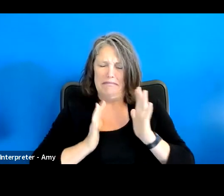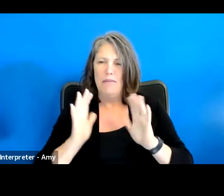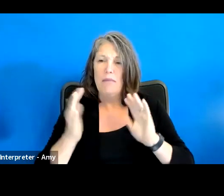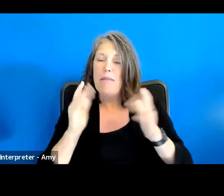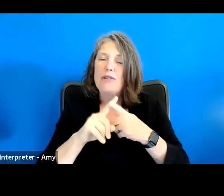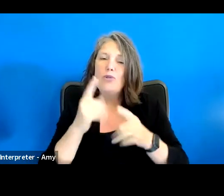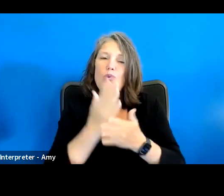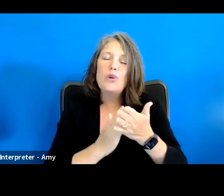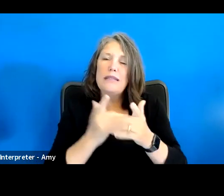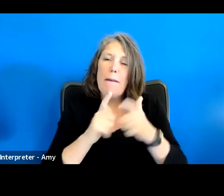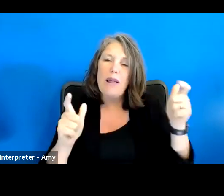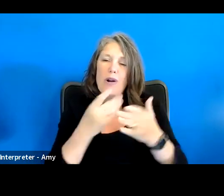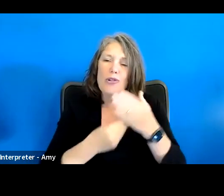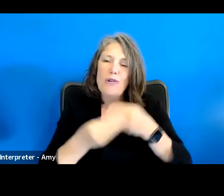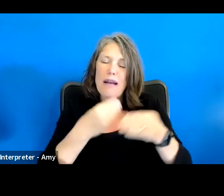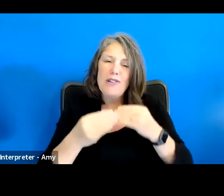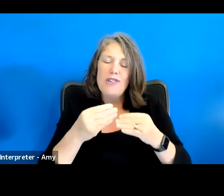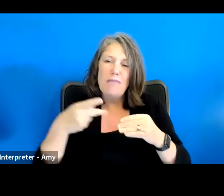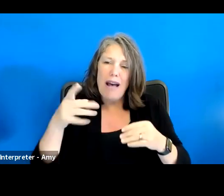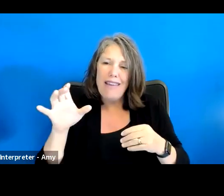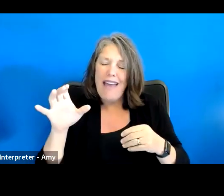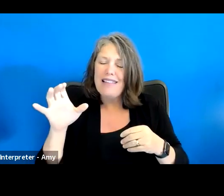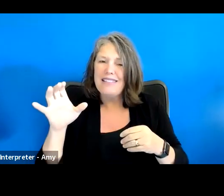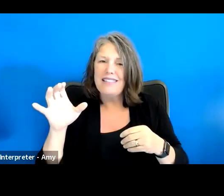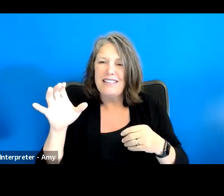some larger budget podcasts,